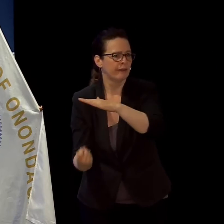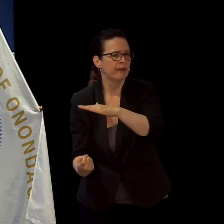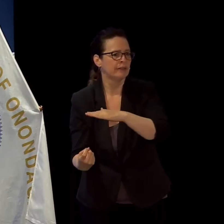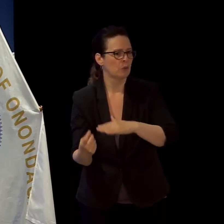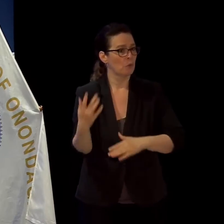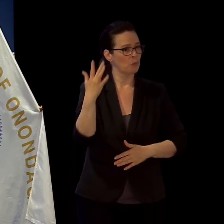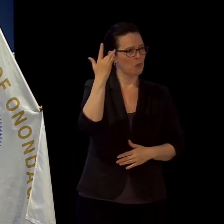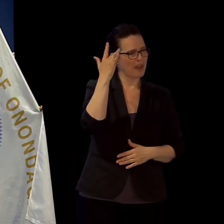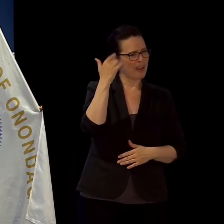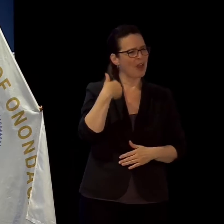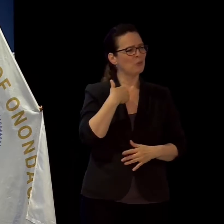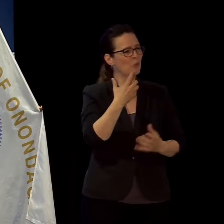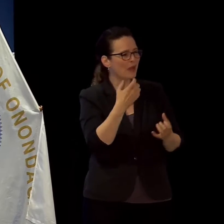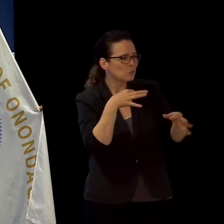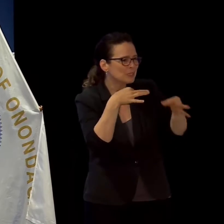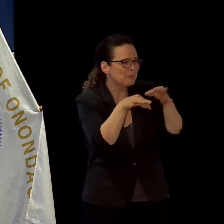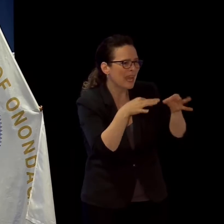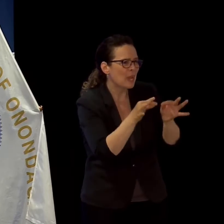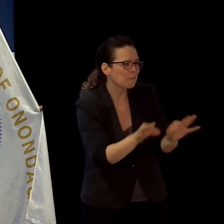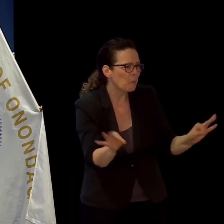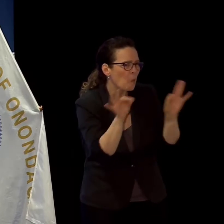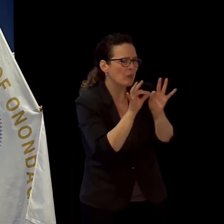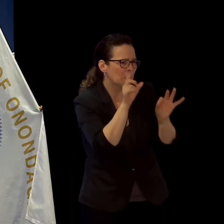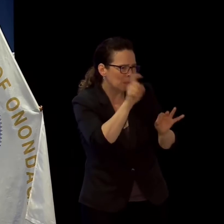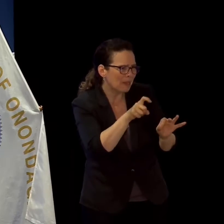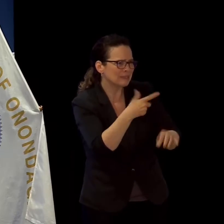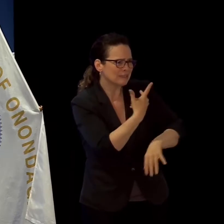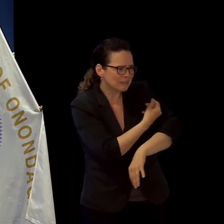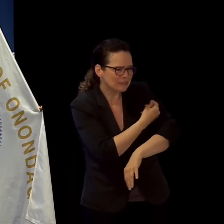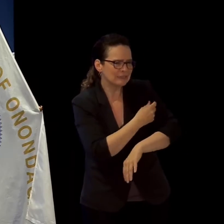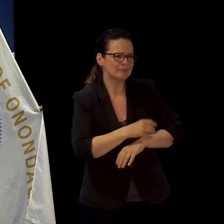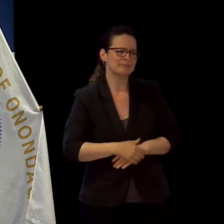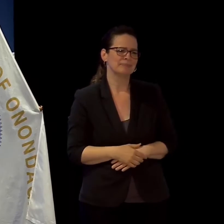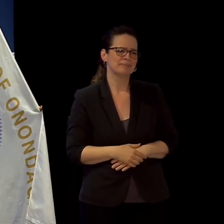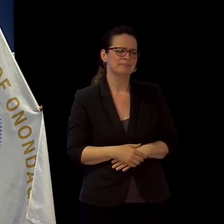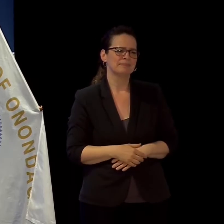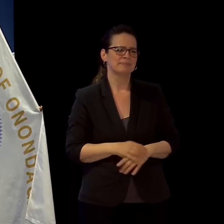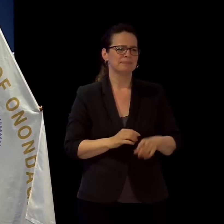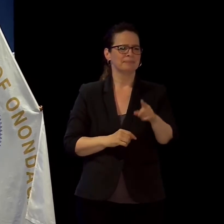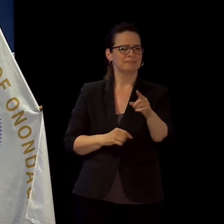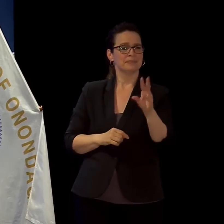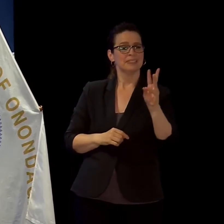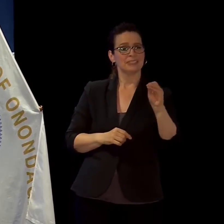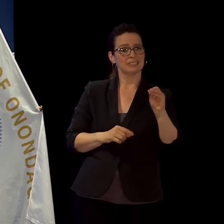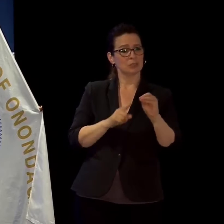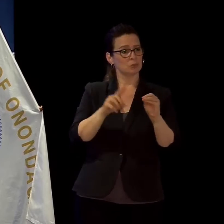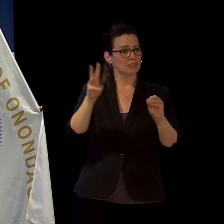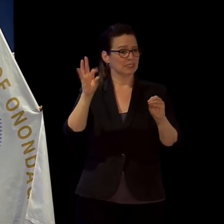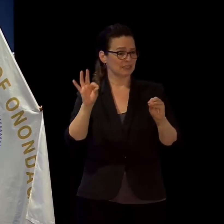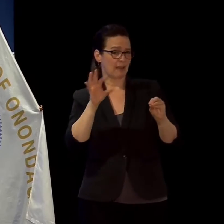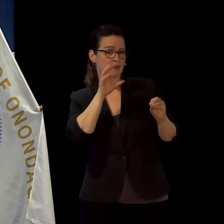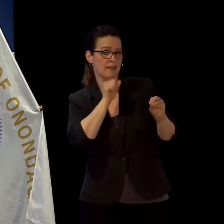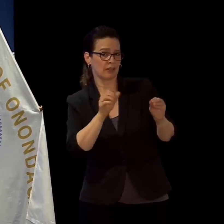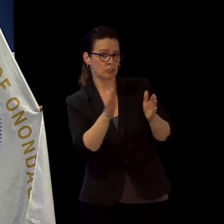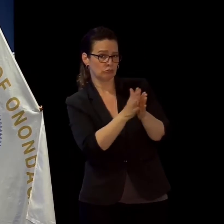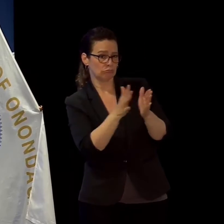hesitant, that could be persuaded. I mean, that 60 to 69 range, you have